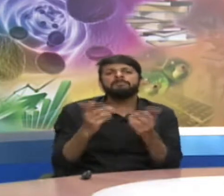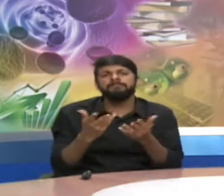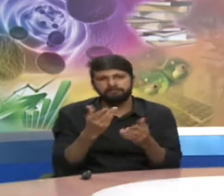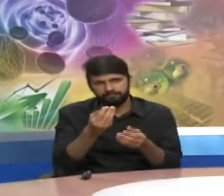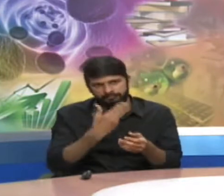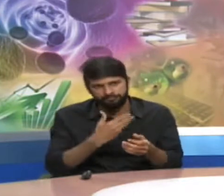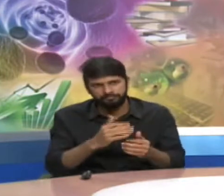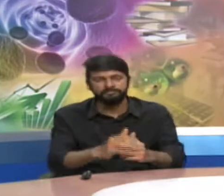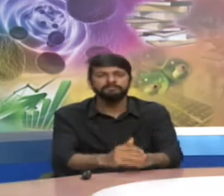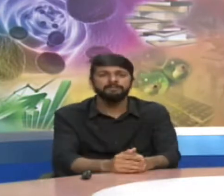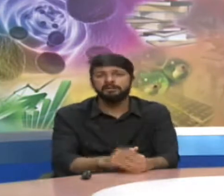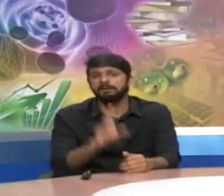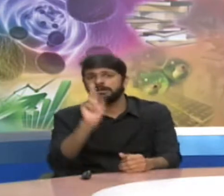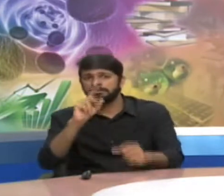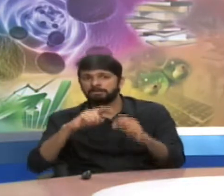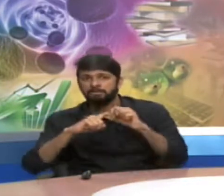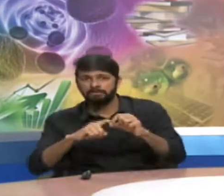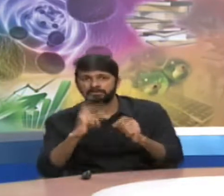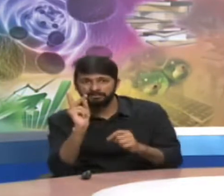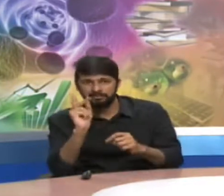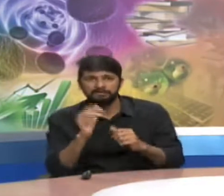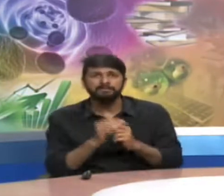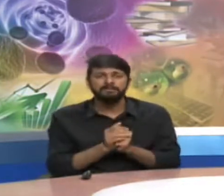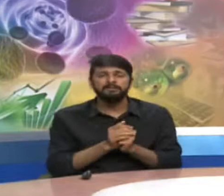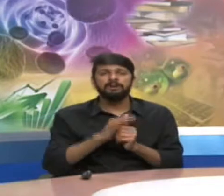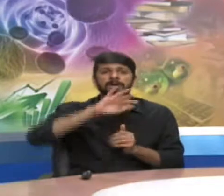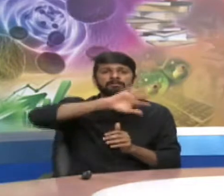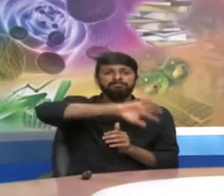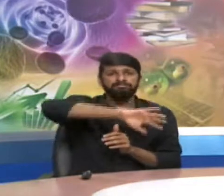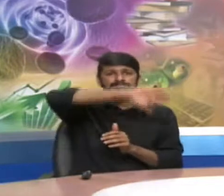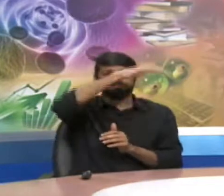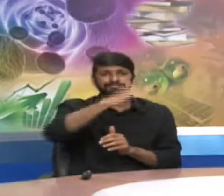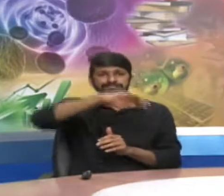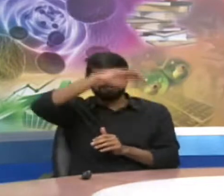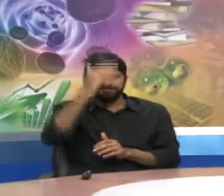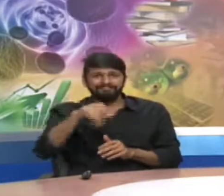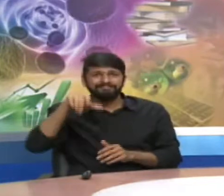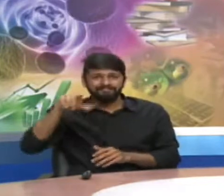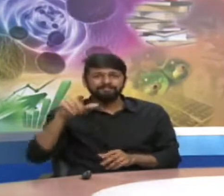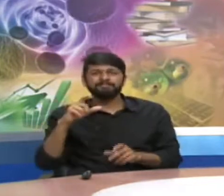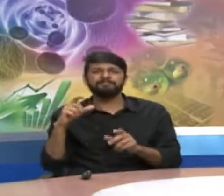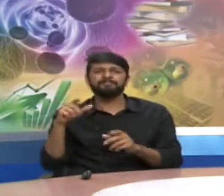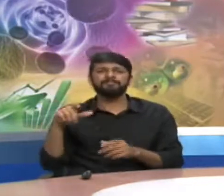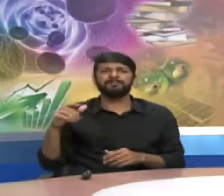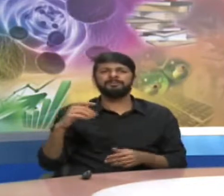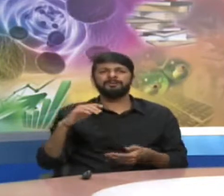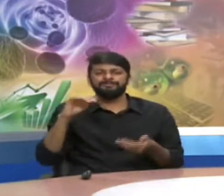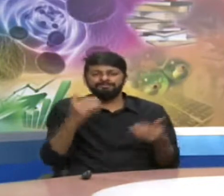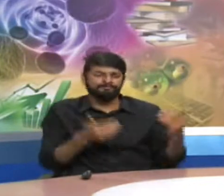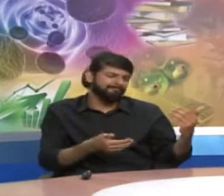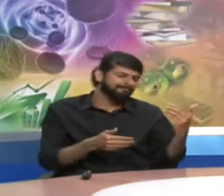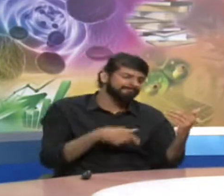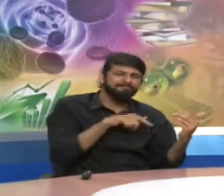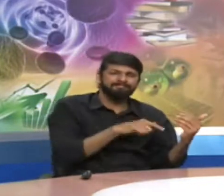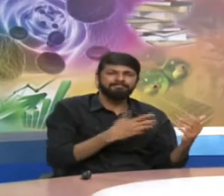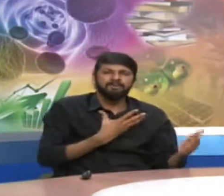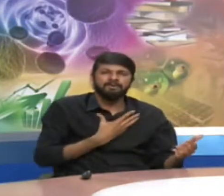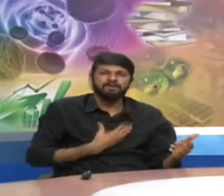from painting 1? Question number 2, in which cave is the painting?